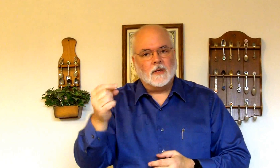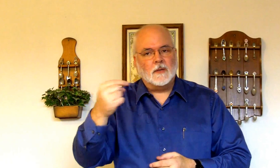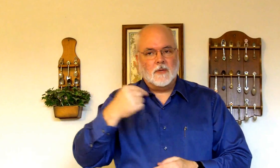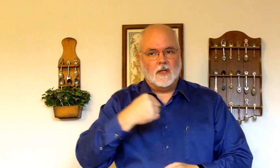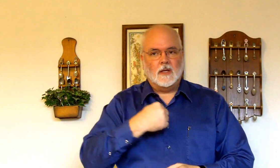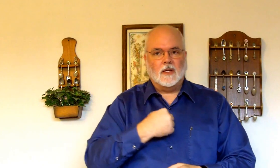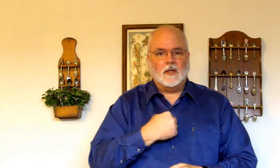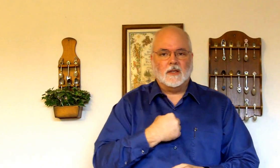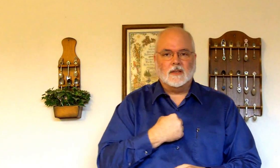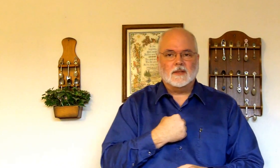me